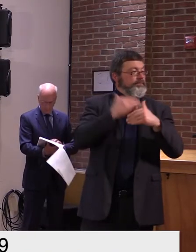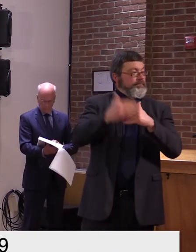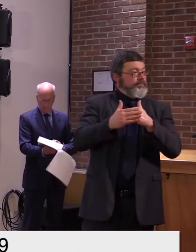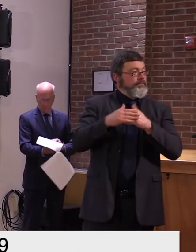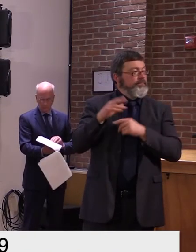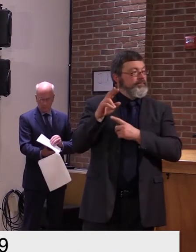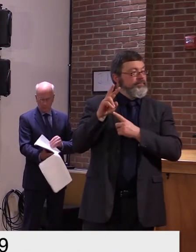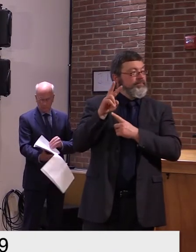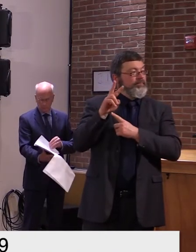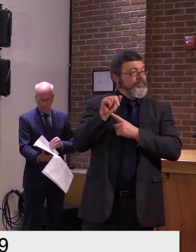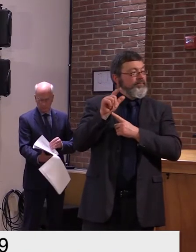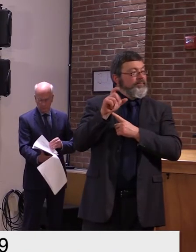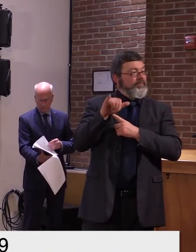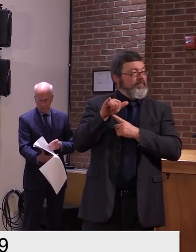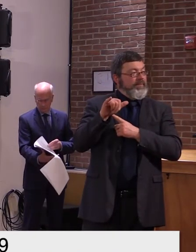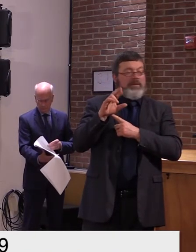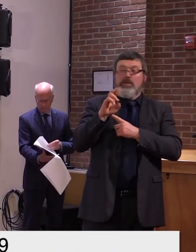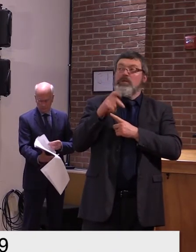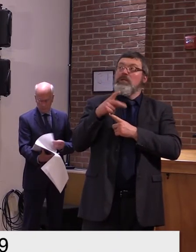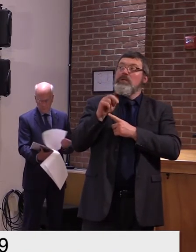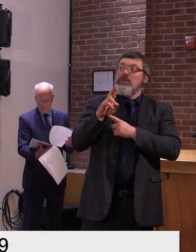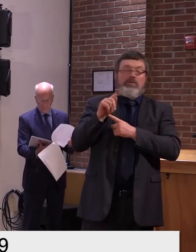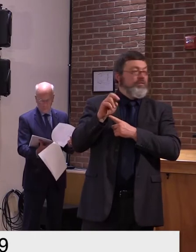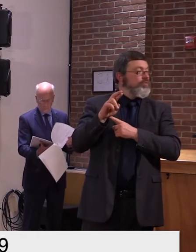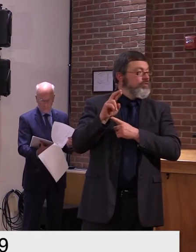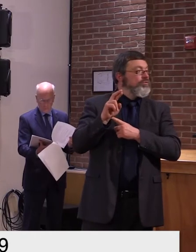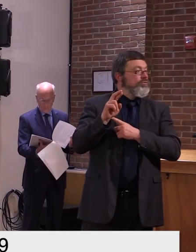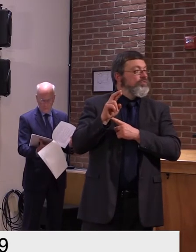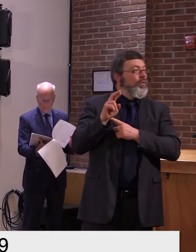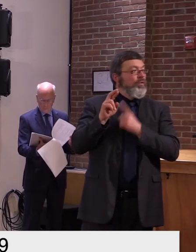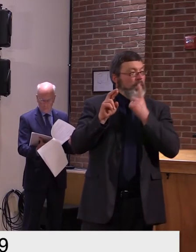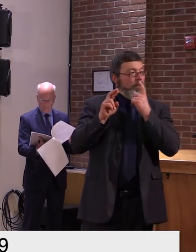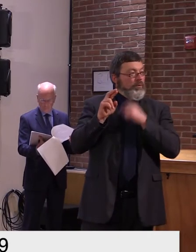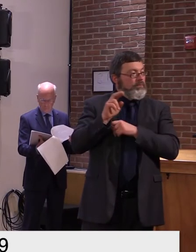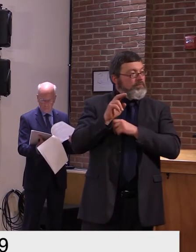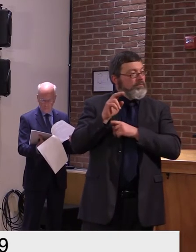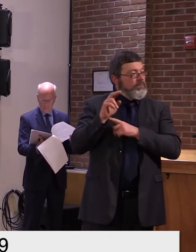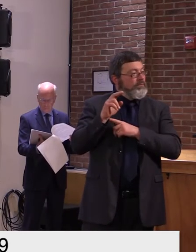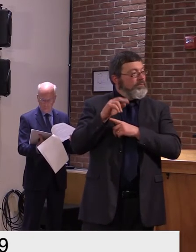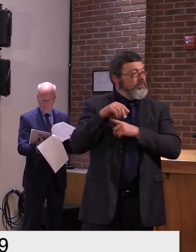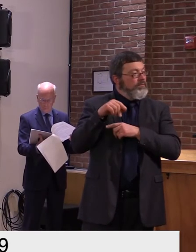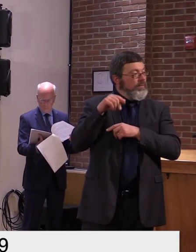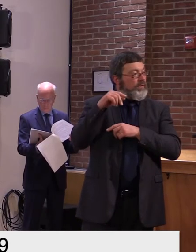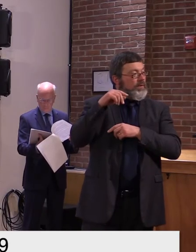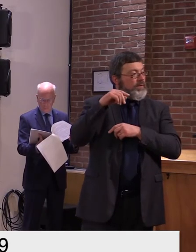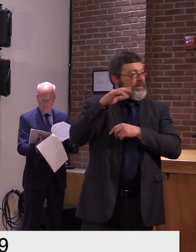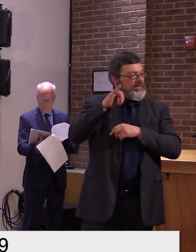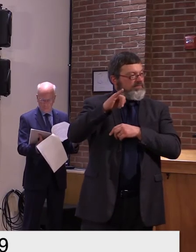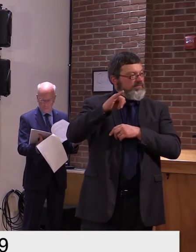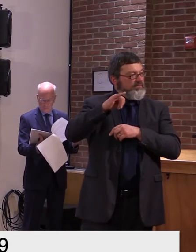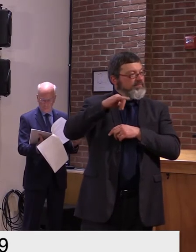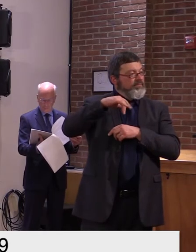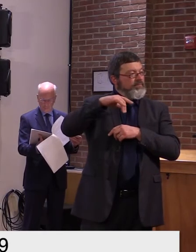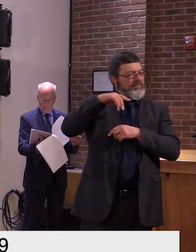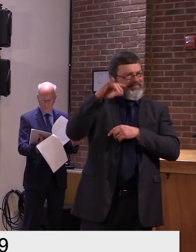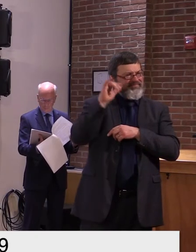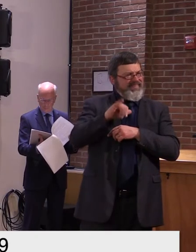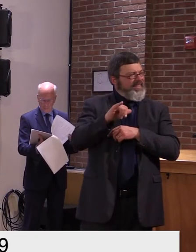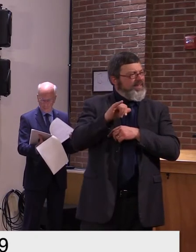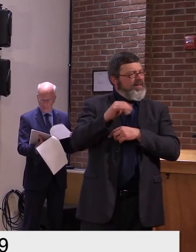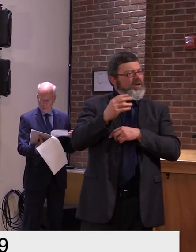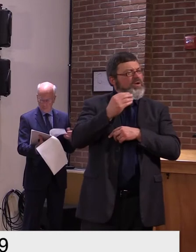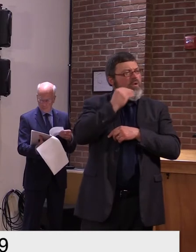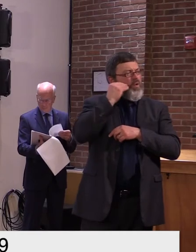Hello, in our community and in resort communities across the state, there are many second homeowners who've been here since March, sheltering in Vermont for the duration